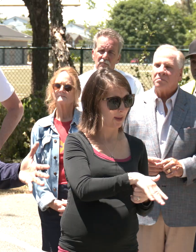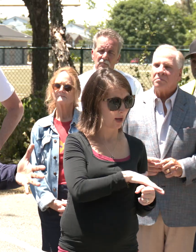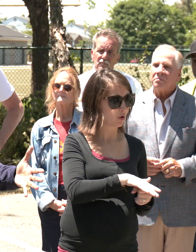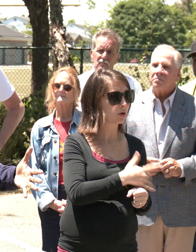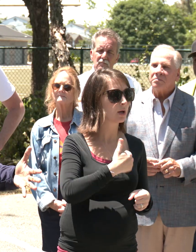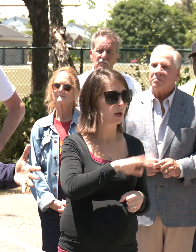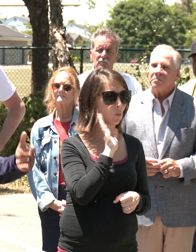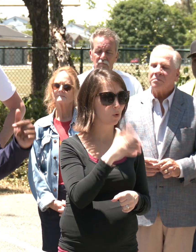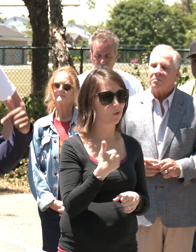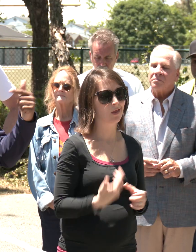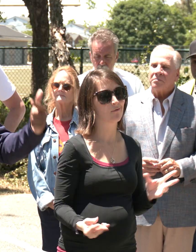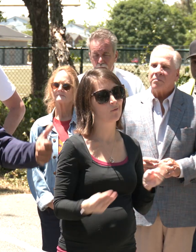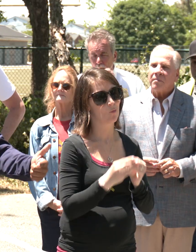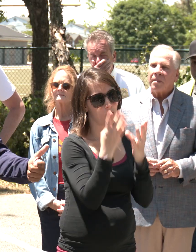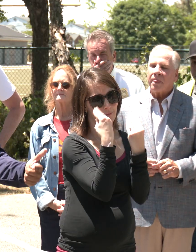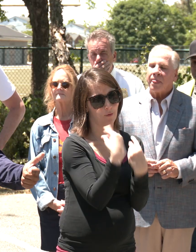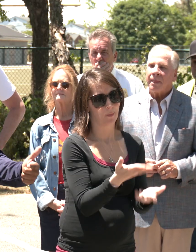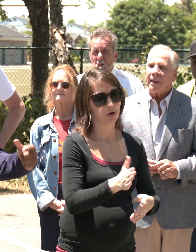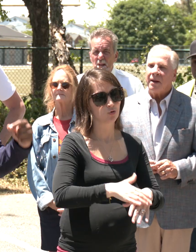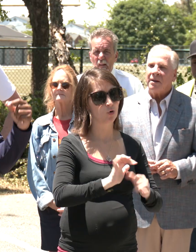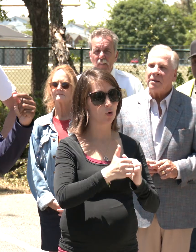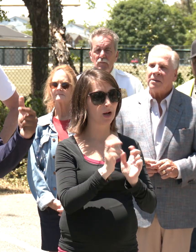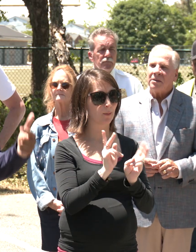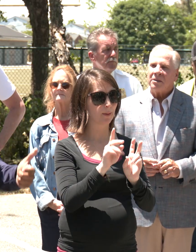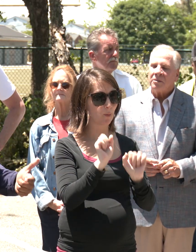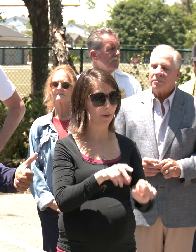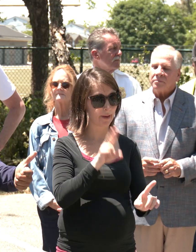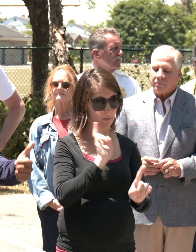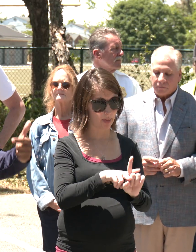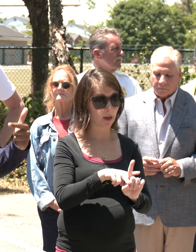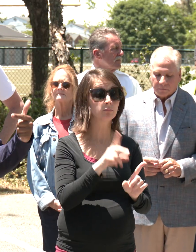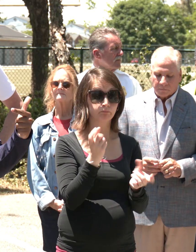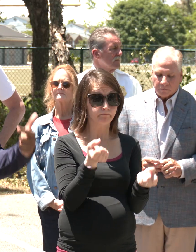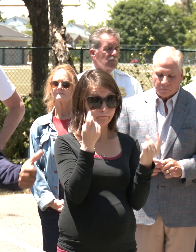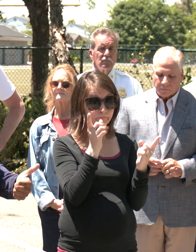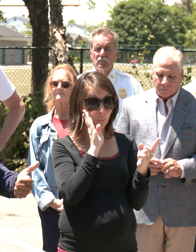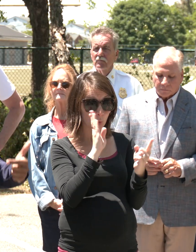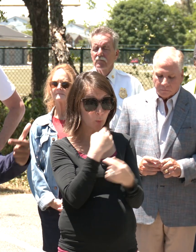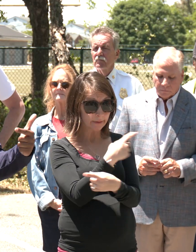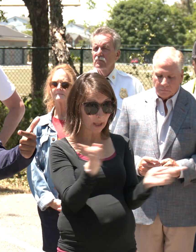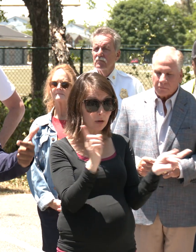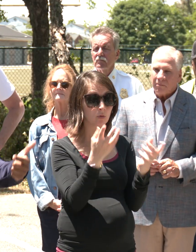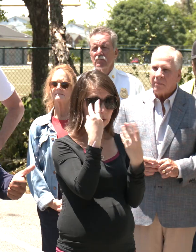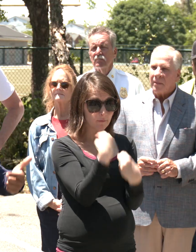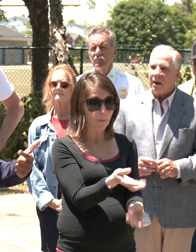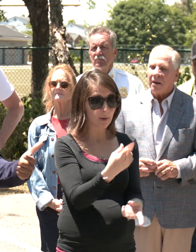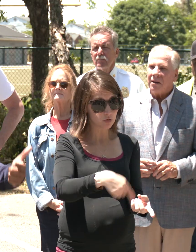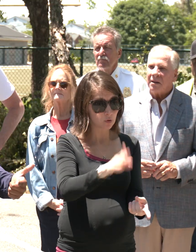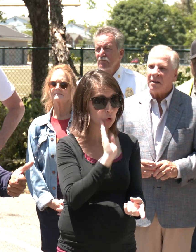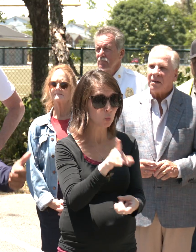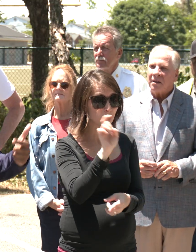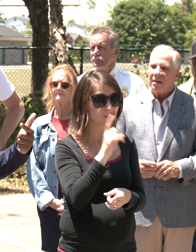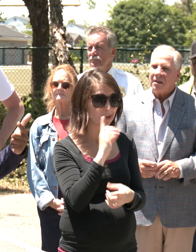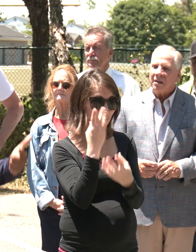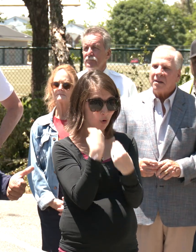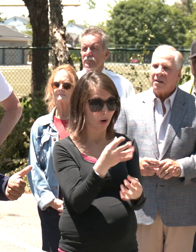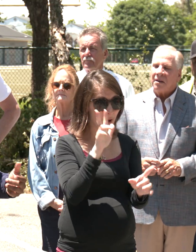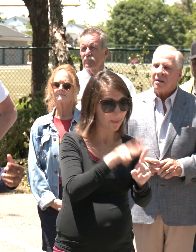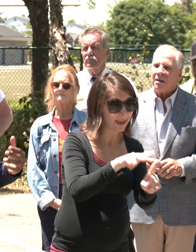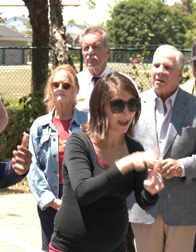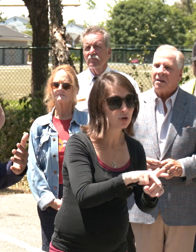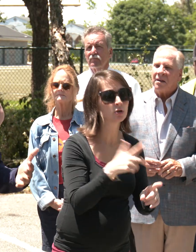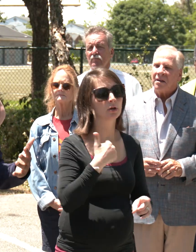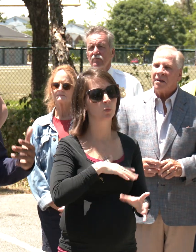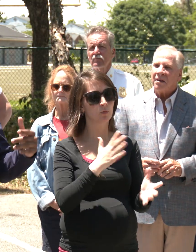will have more information on how people can apply. We will say there is information that you're going to need to apply, and we